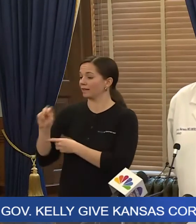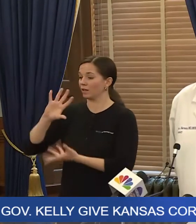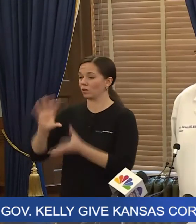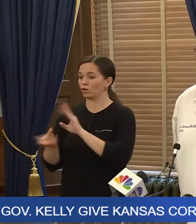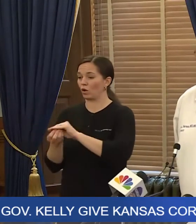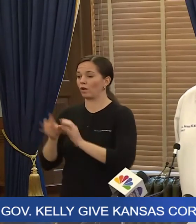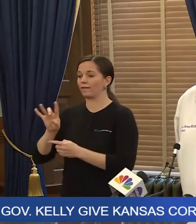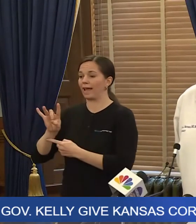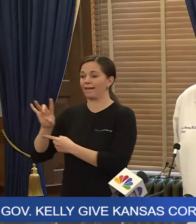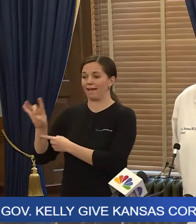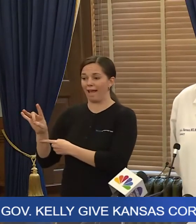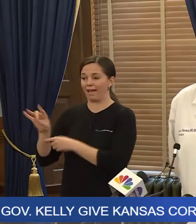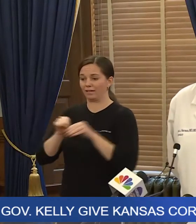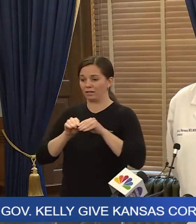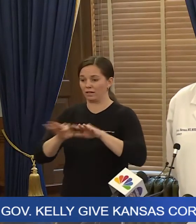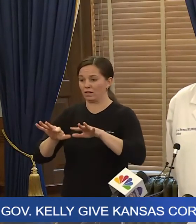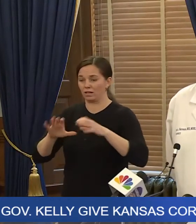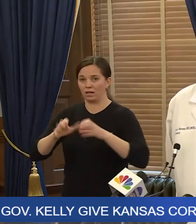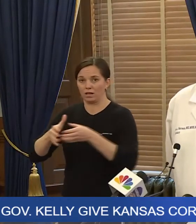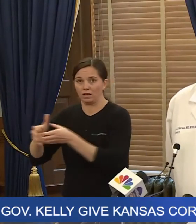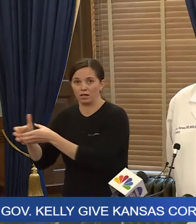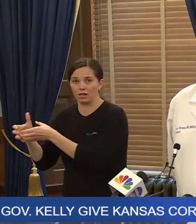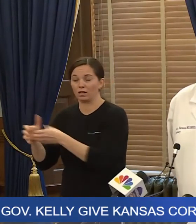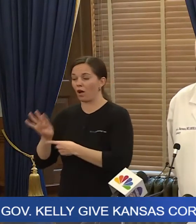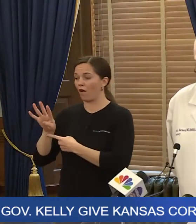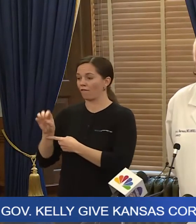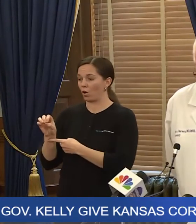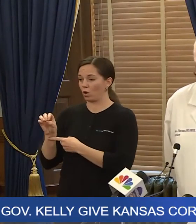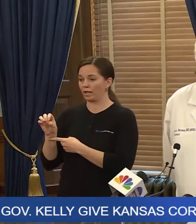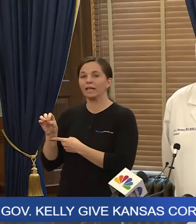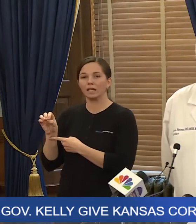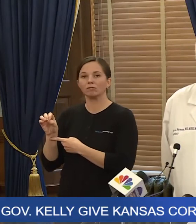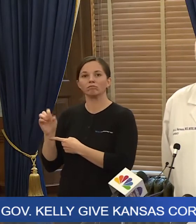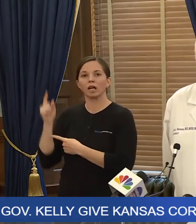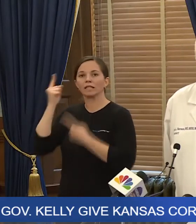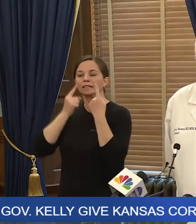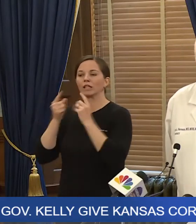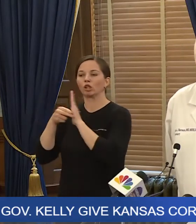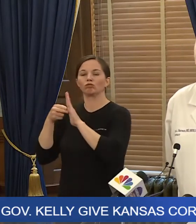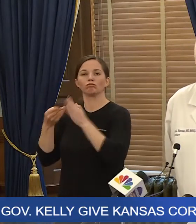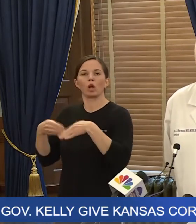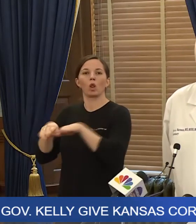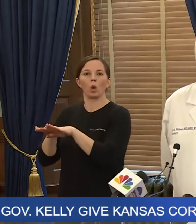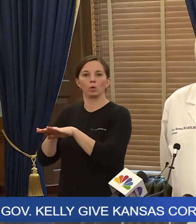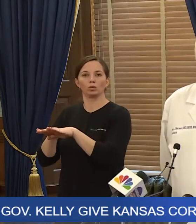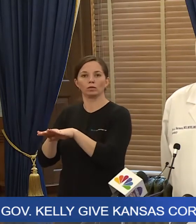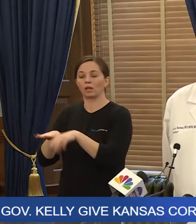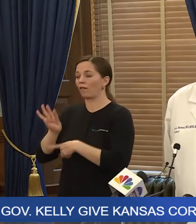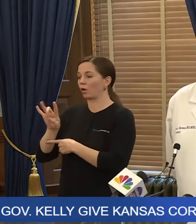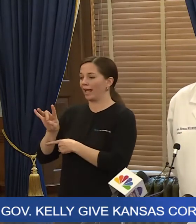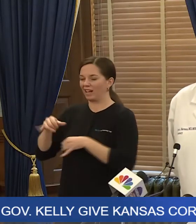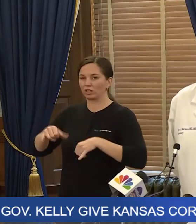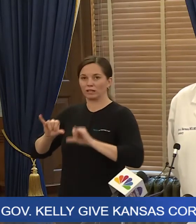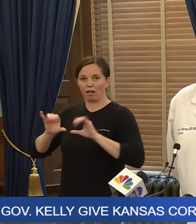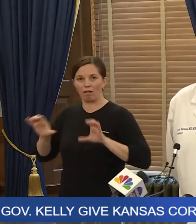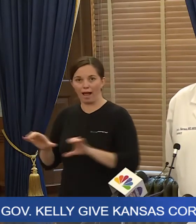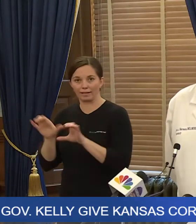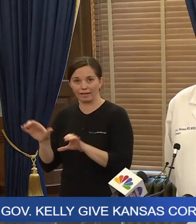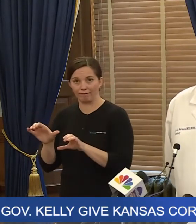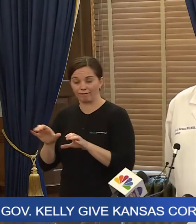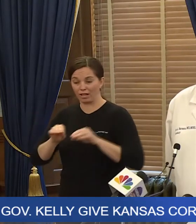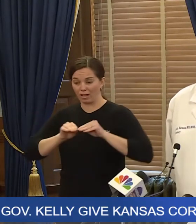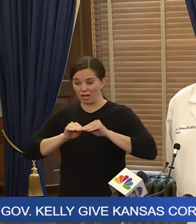of 88 outbreaks. 40 are considered closed. 48 are active. These outbreaks account